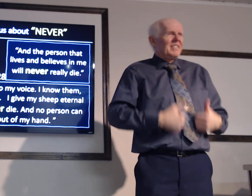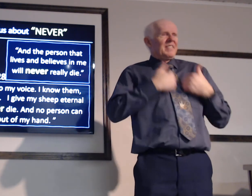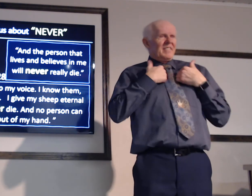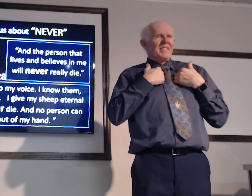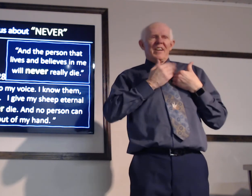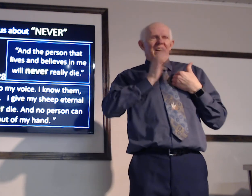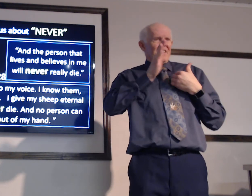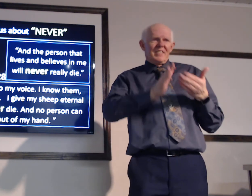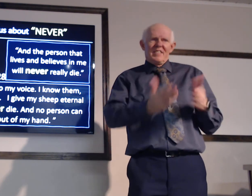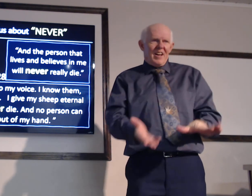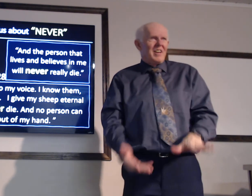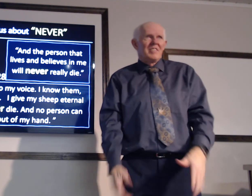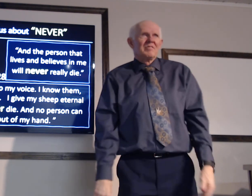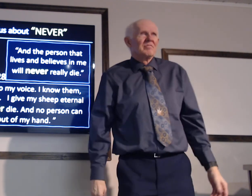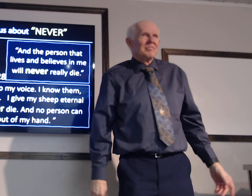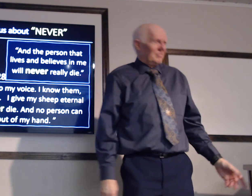to have life, and we don't die.